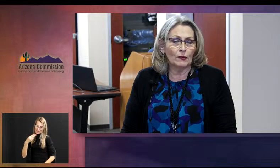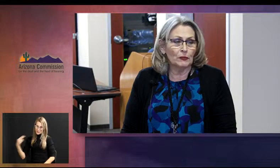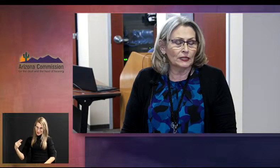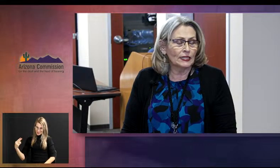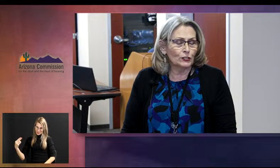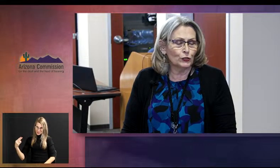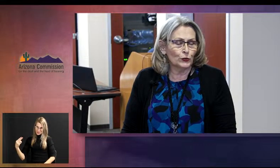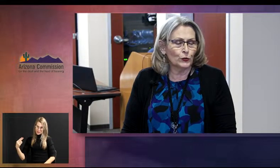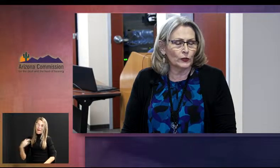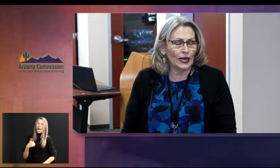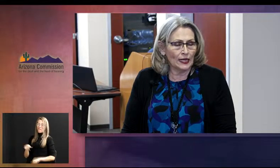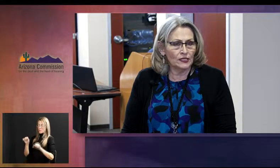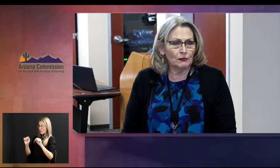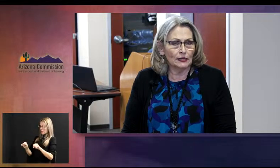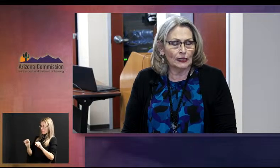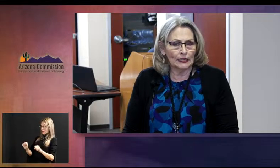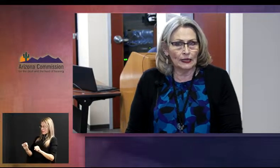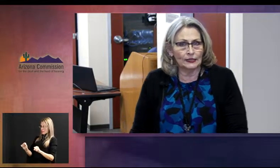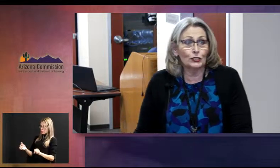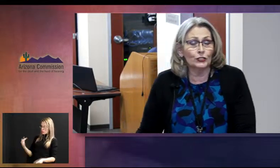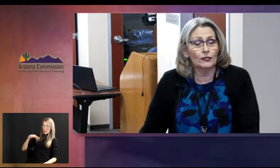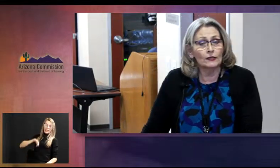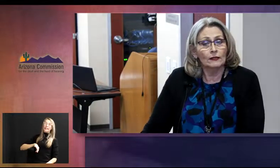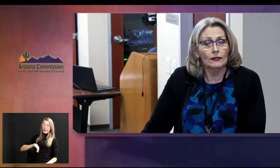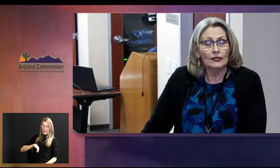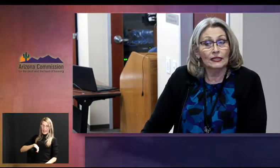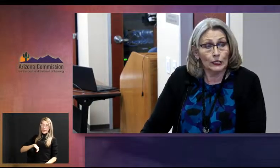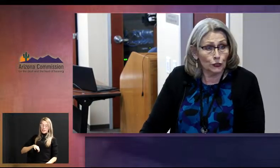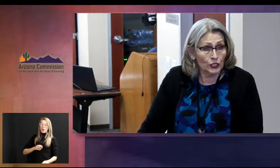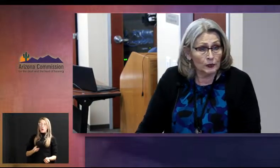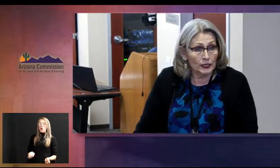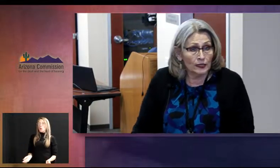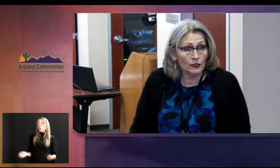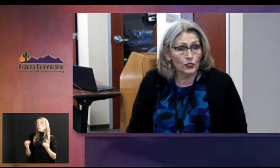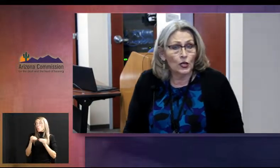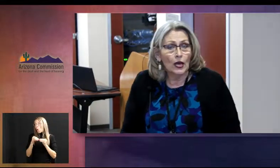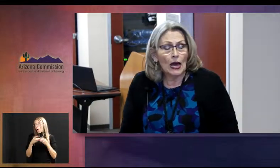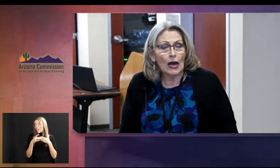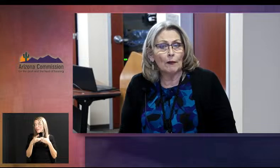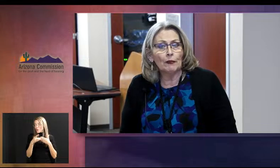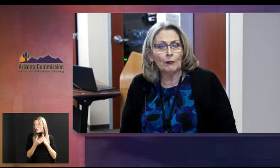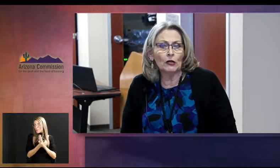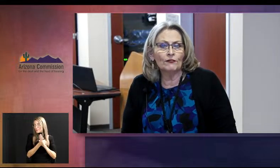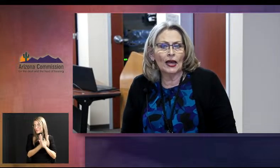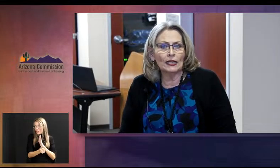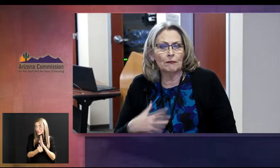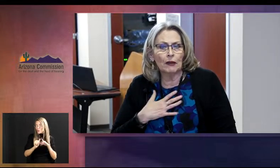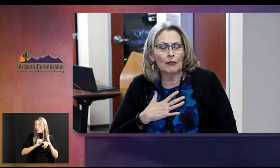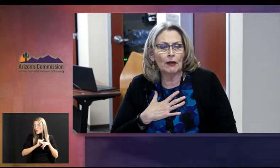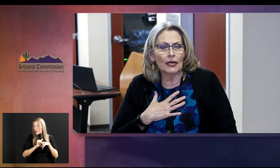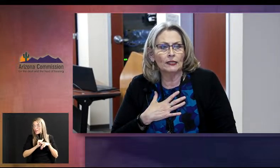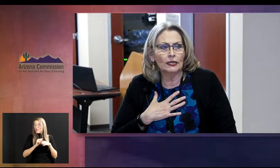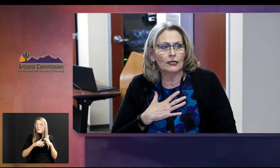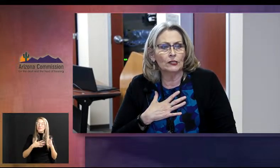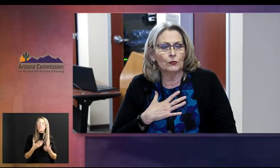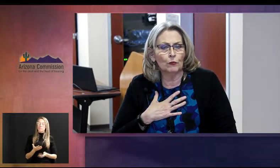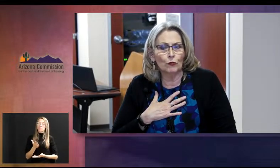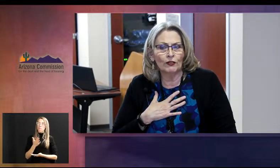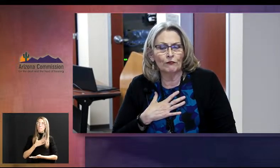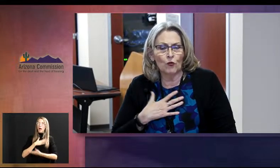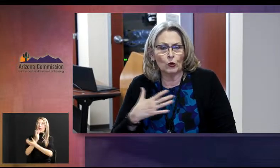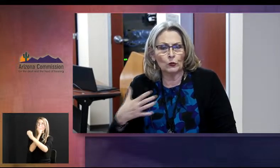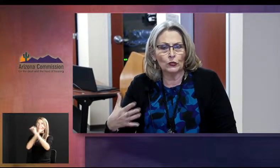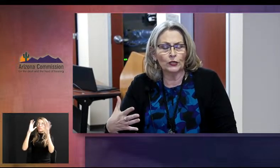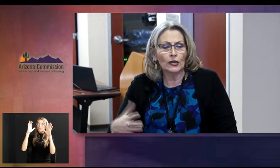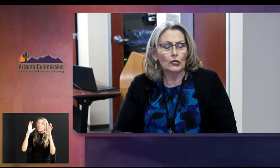have the ability to gain some additional leadership skills. Part of that, in my mind, is